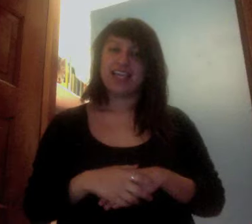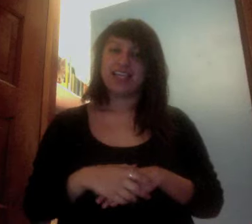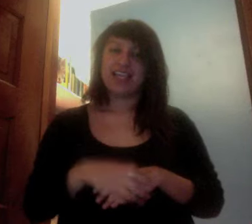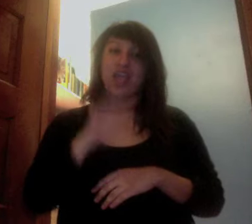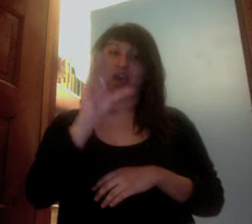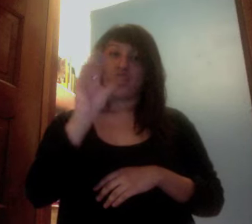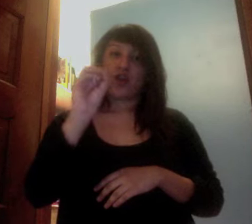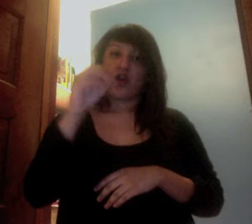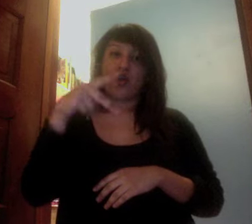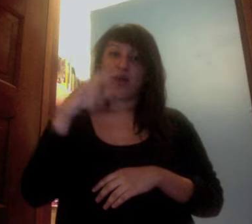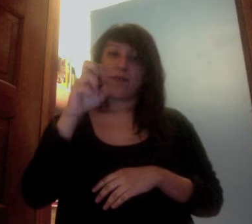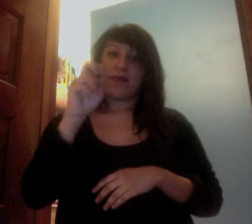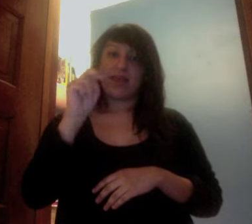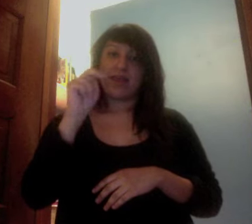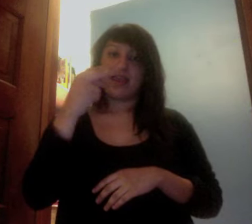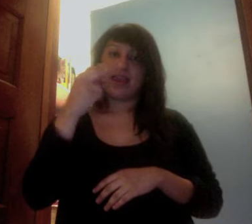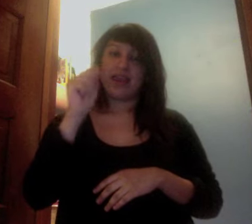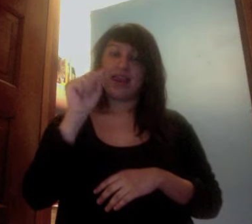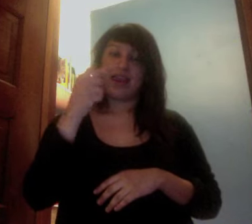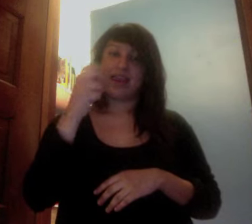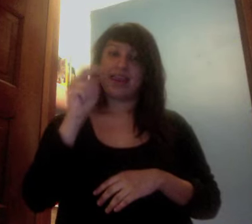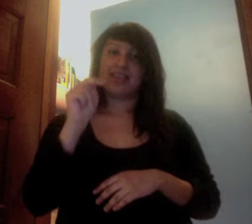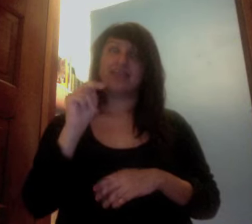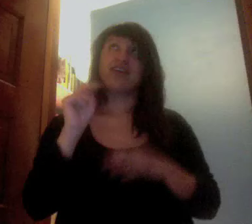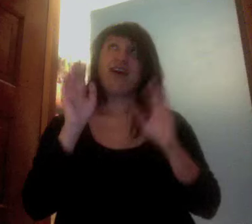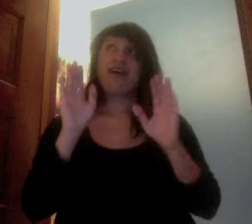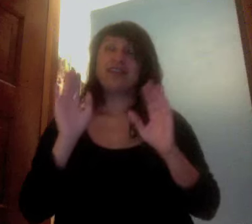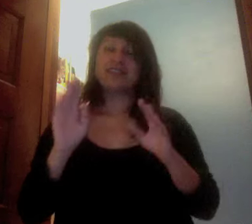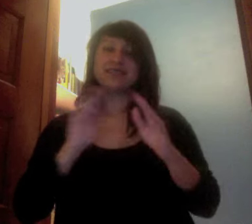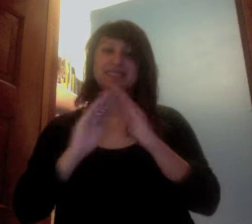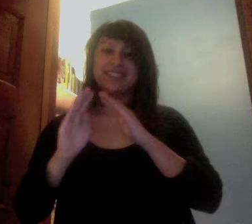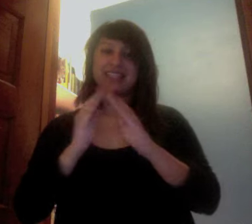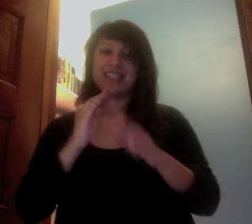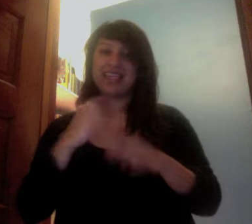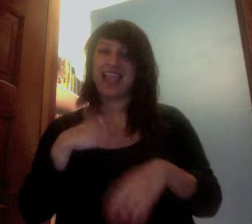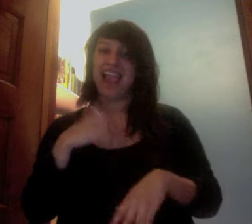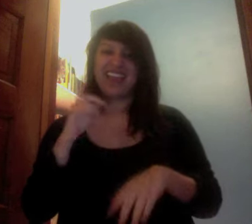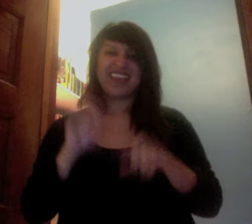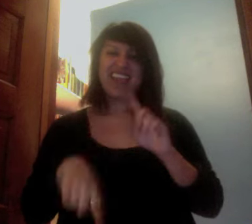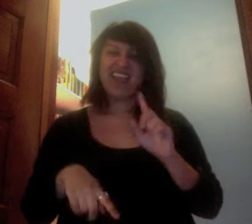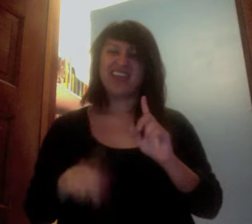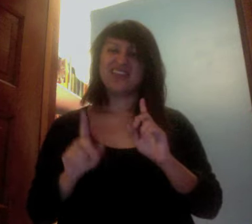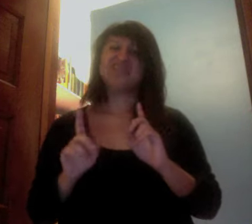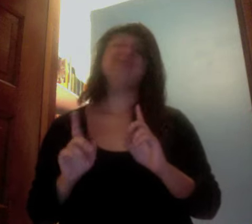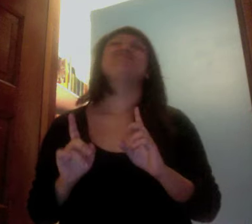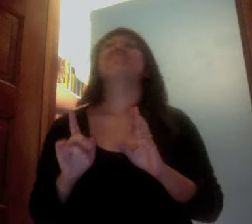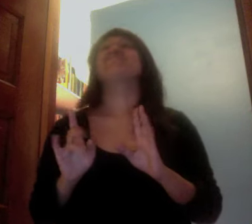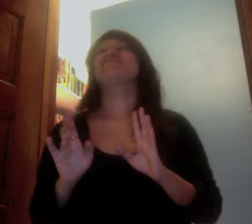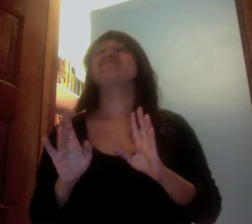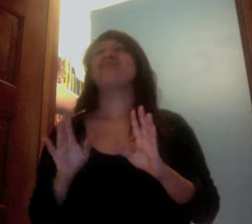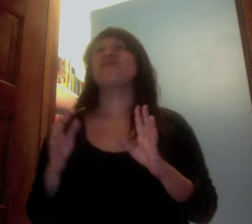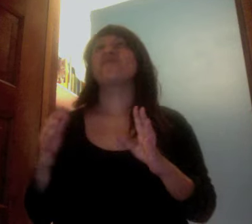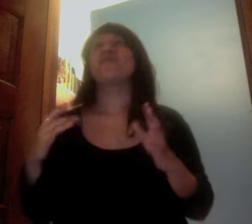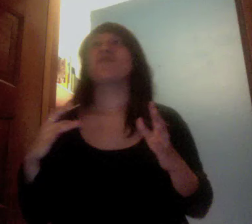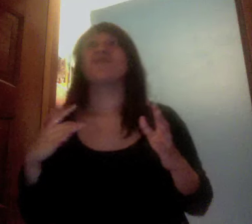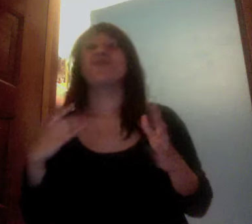city. That's bottom line. I cannot wait to go back. Cannot wait to go back during the summer months when it's warm and there are more